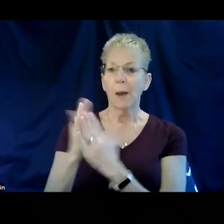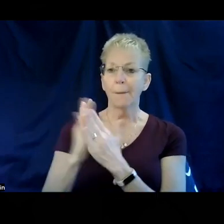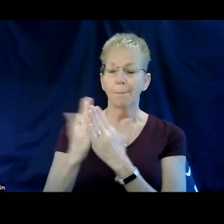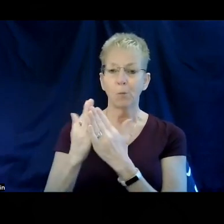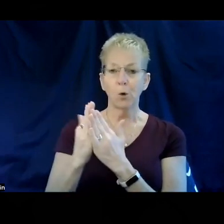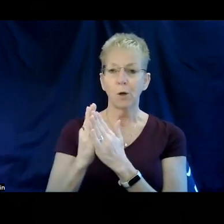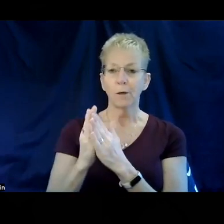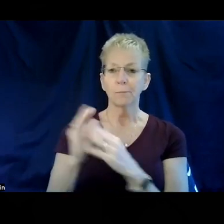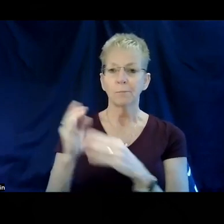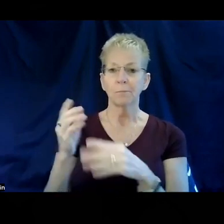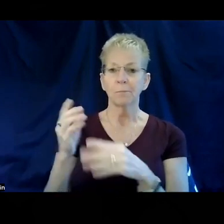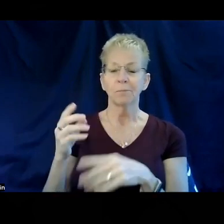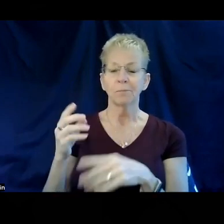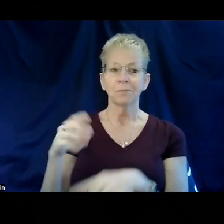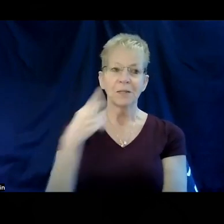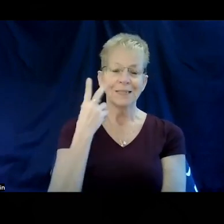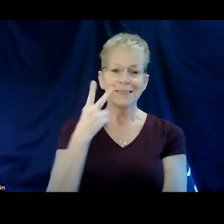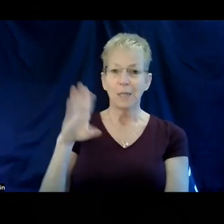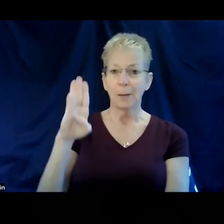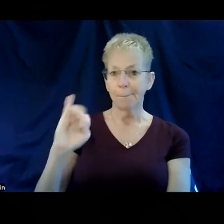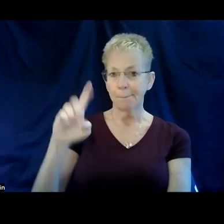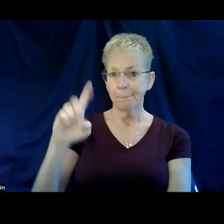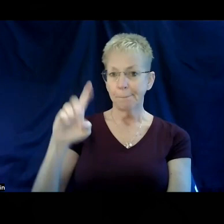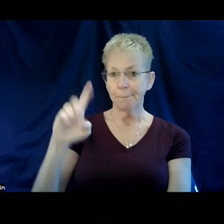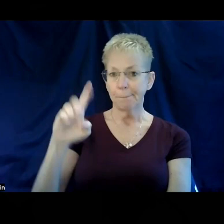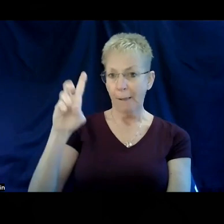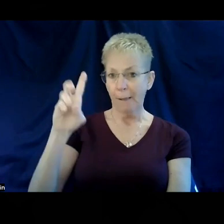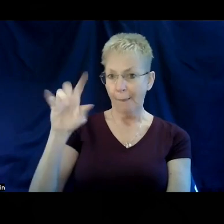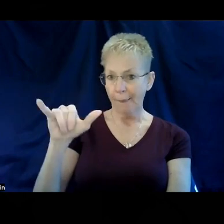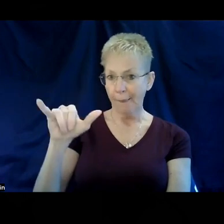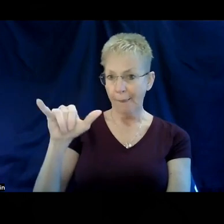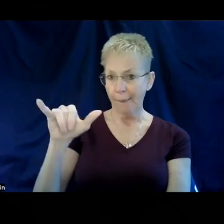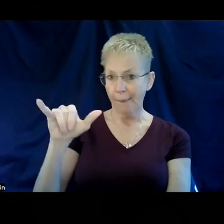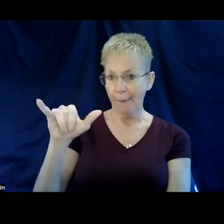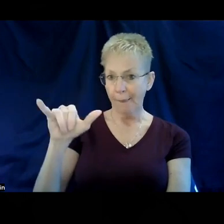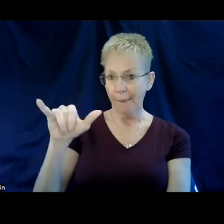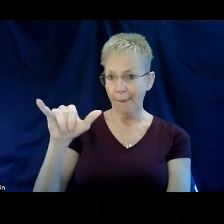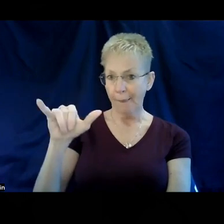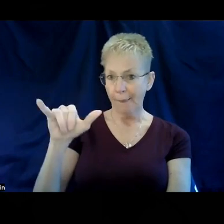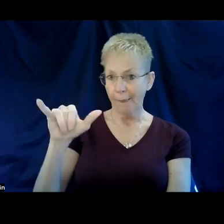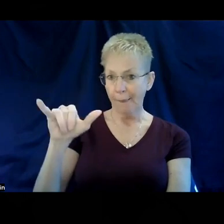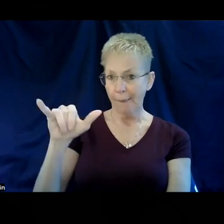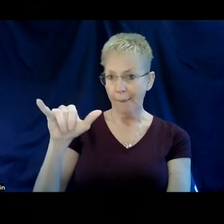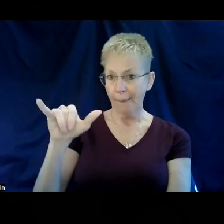in an insane asylum, basically recovering from